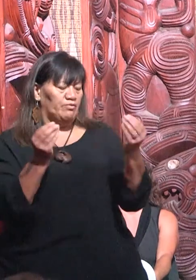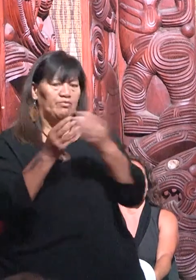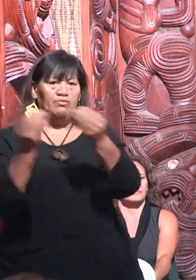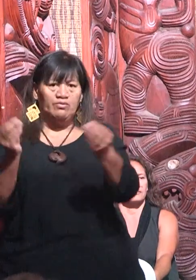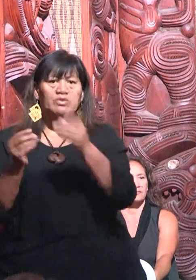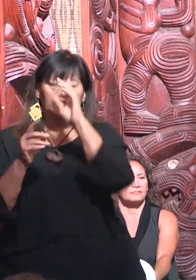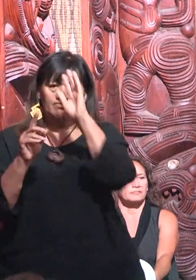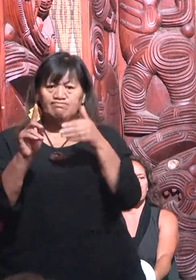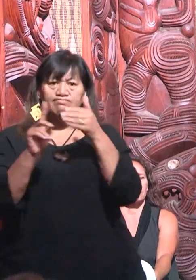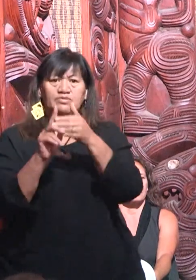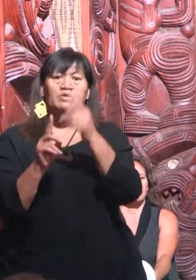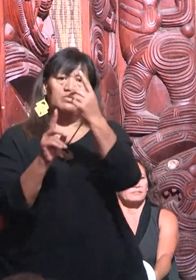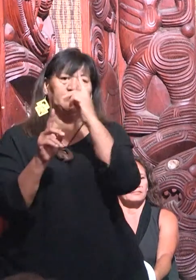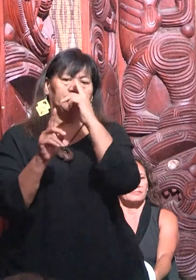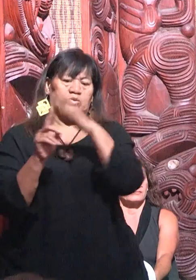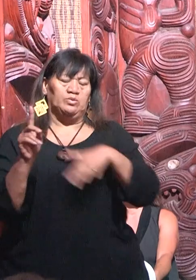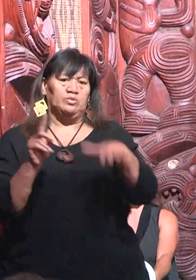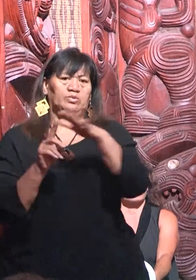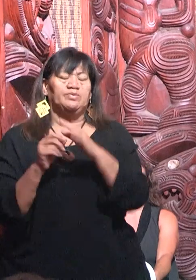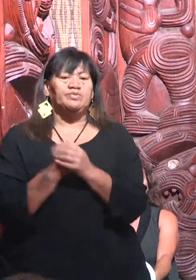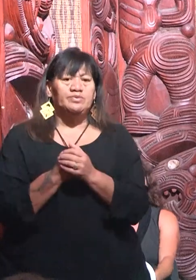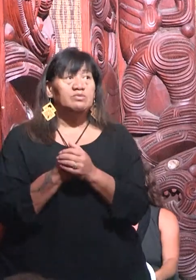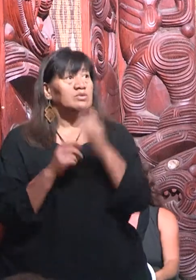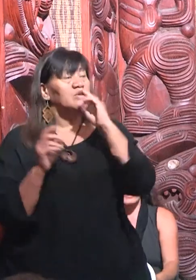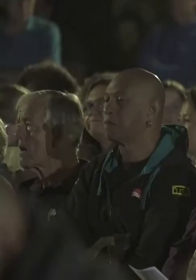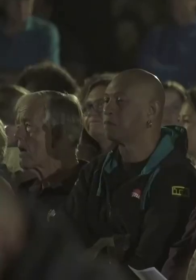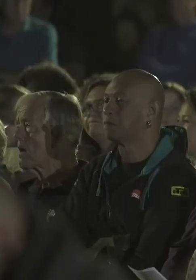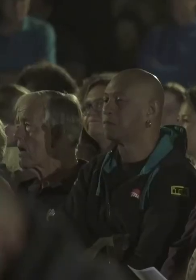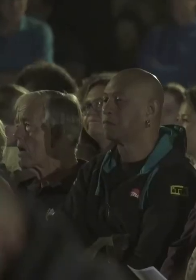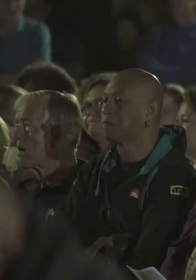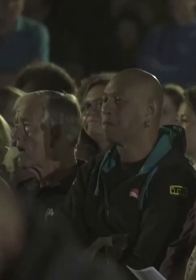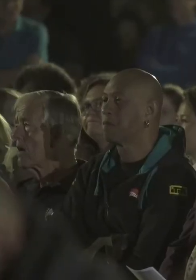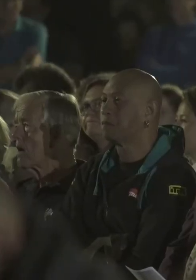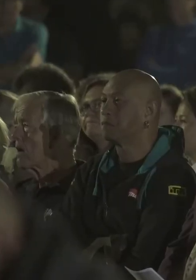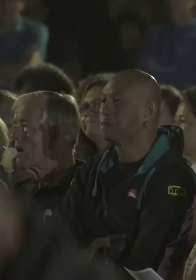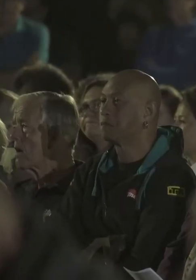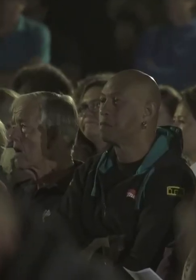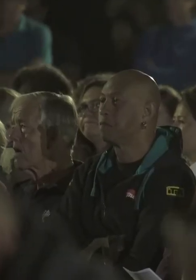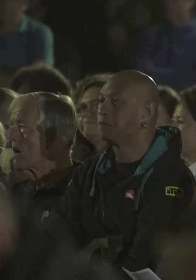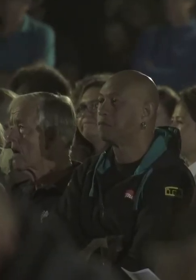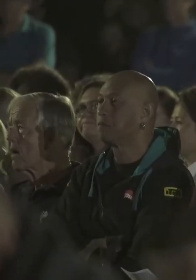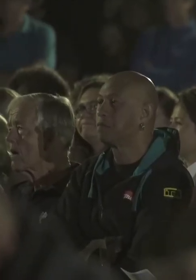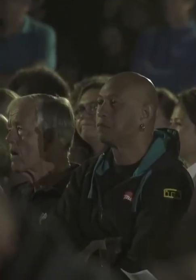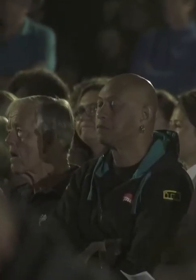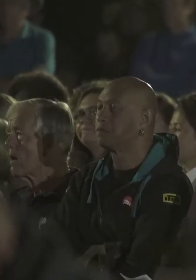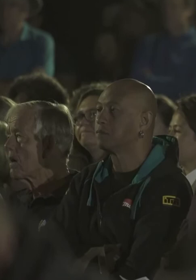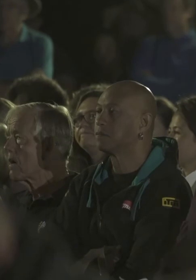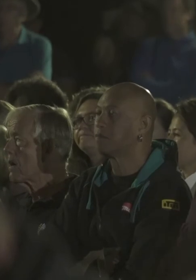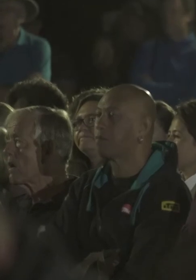ai iwi ko tai. Ura mai te rā, uti mai te rā, kia rongo ia i, kia rongo ia